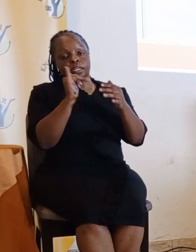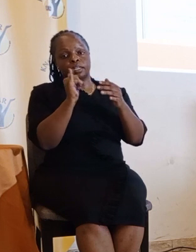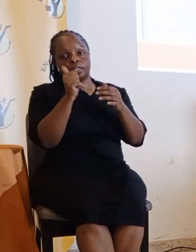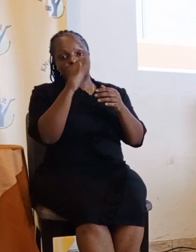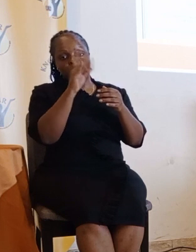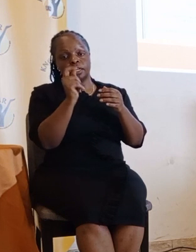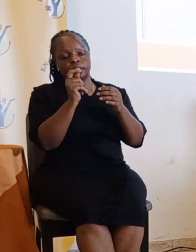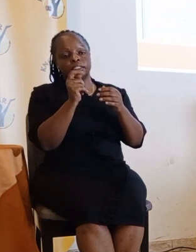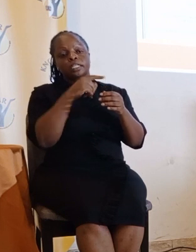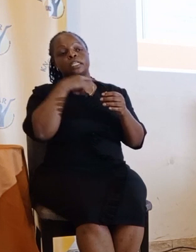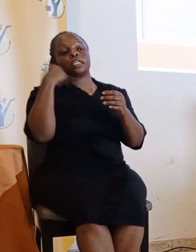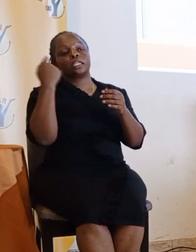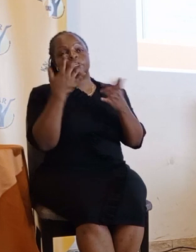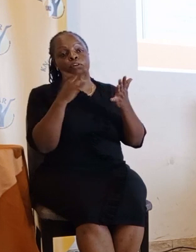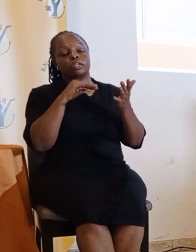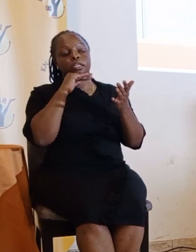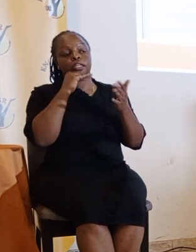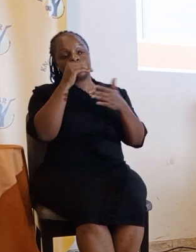or deaths in custody.